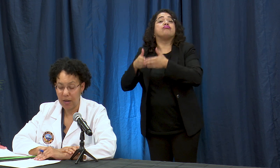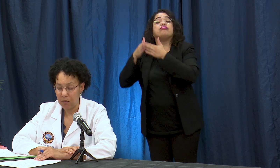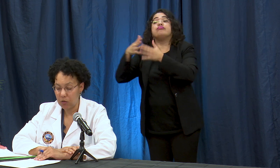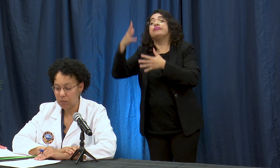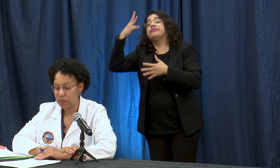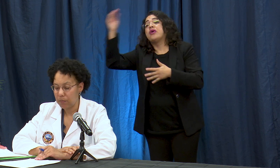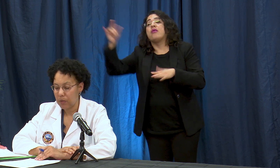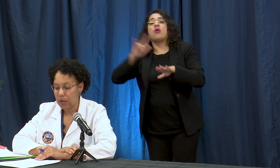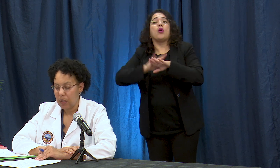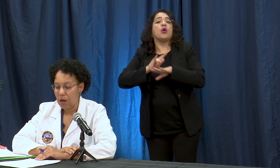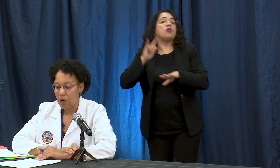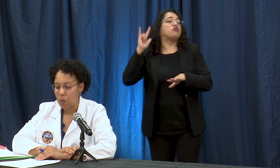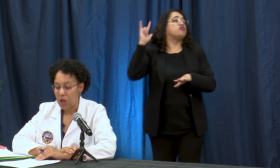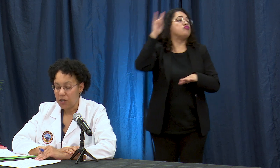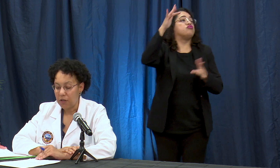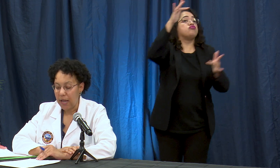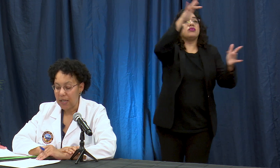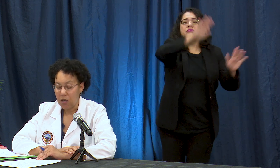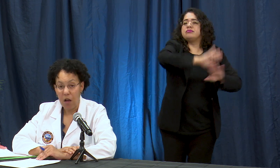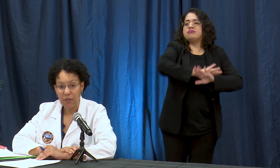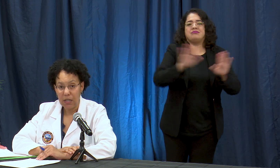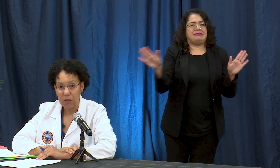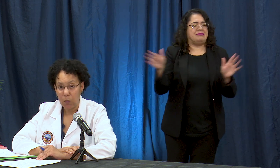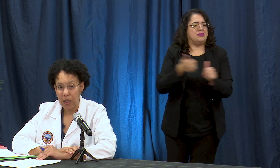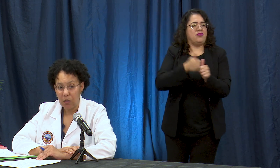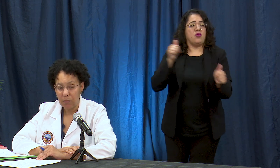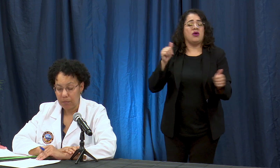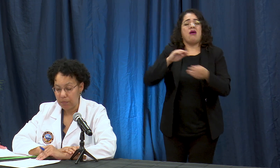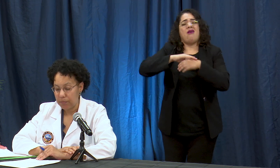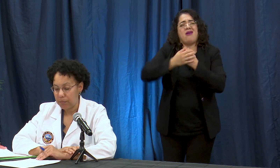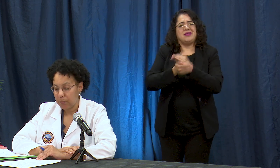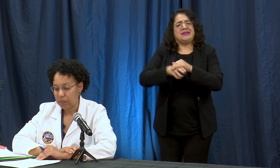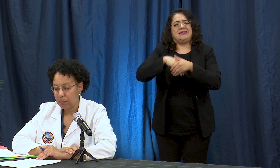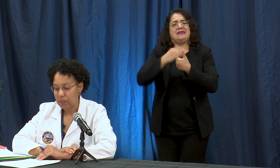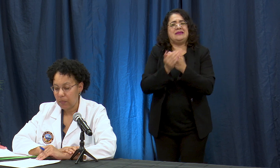air travel, washing your hands often and well,